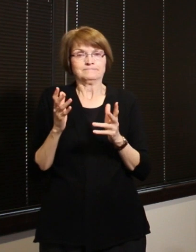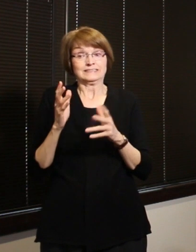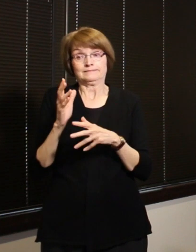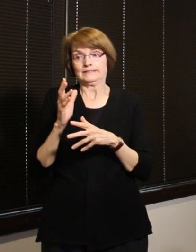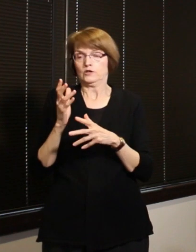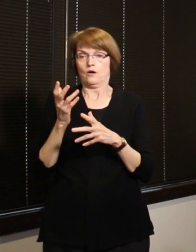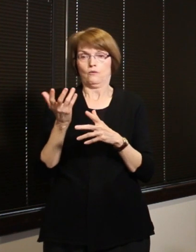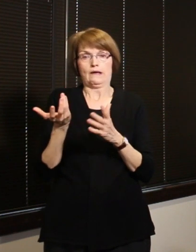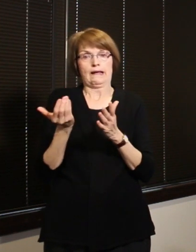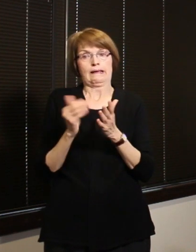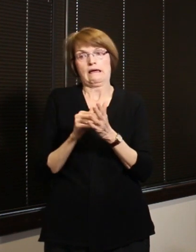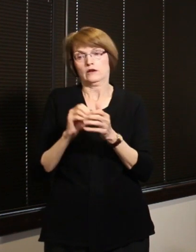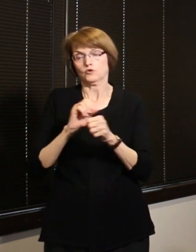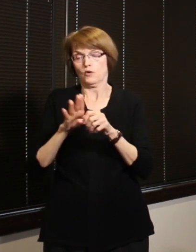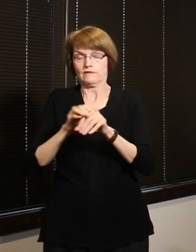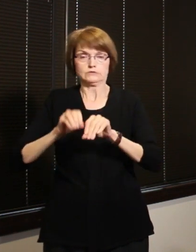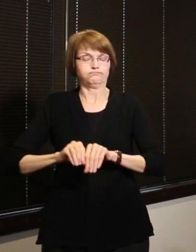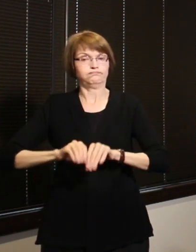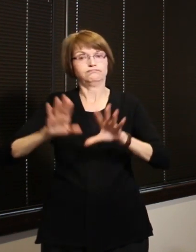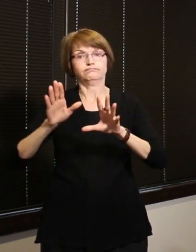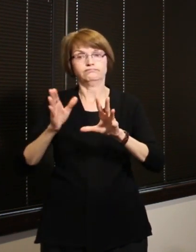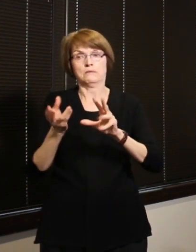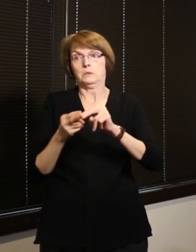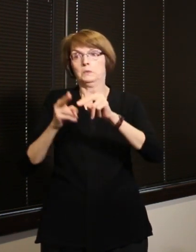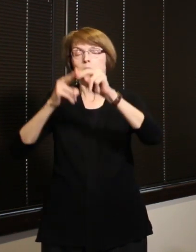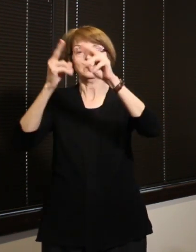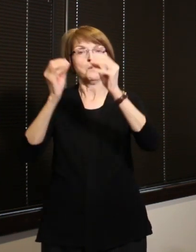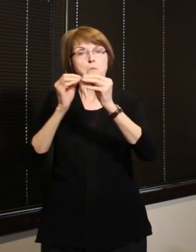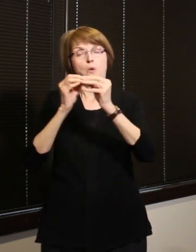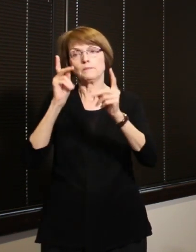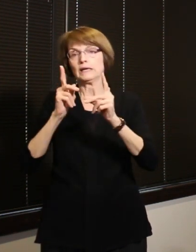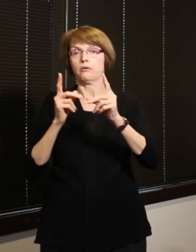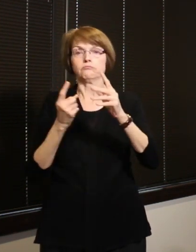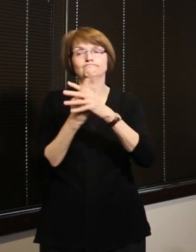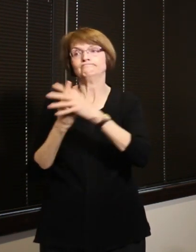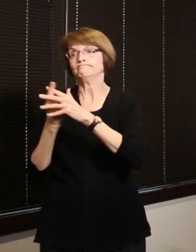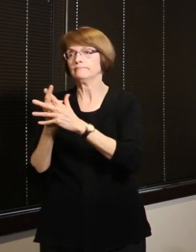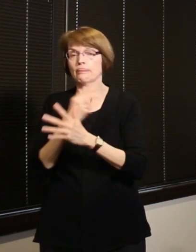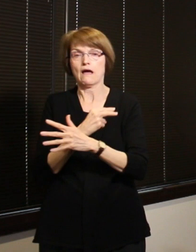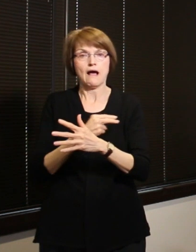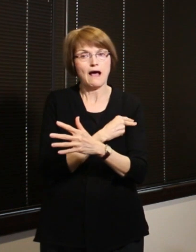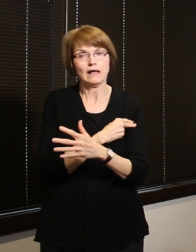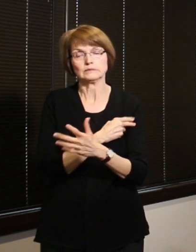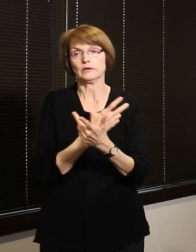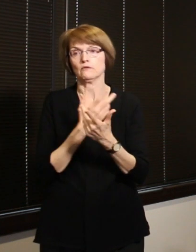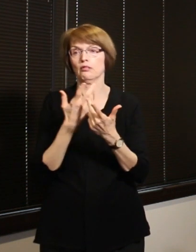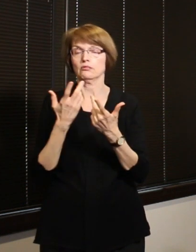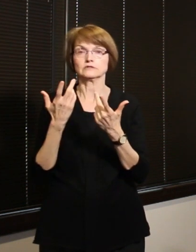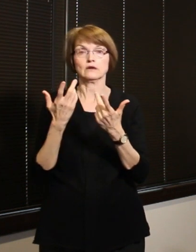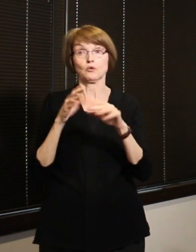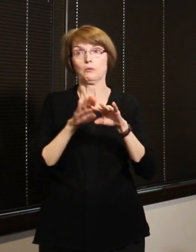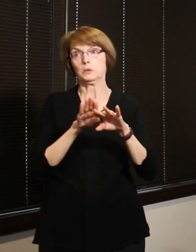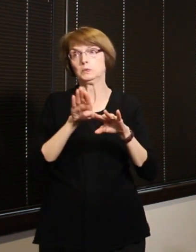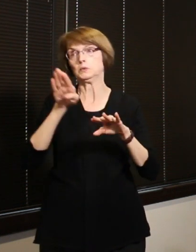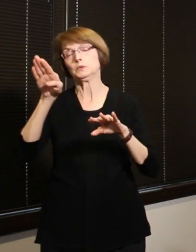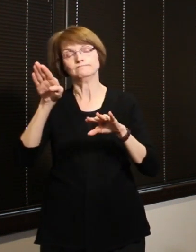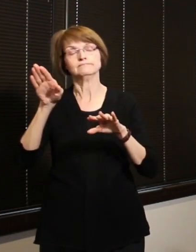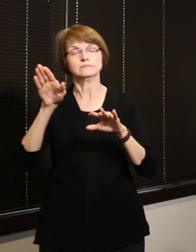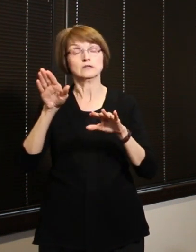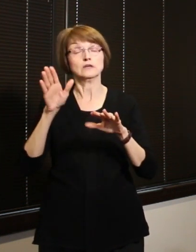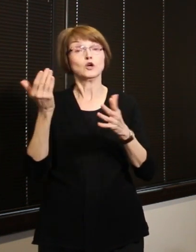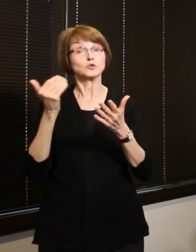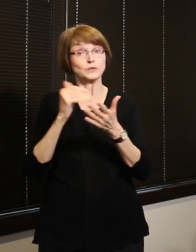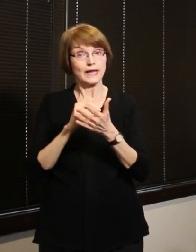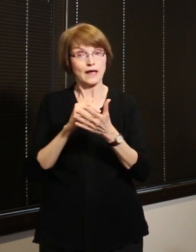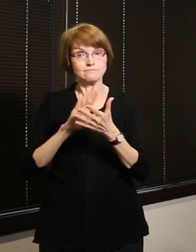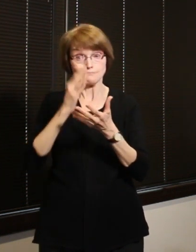second wave where we would have more cases, more hospitalizations, and be ending up going backwards. And so our message for today is to